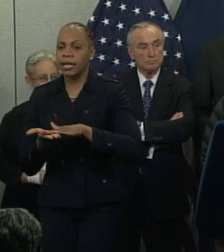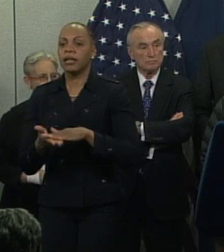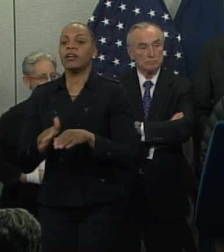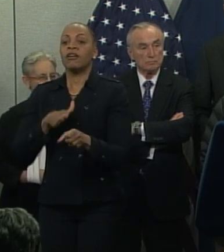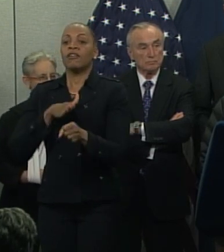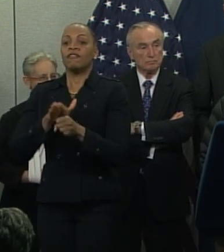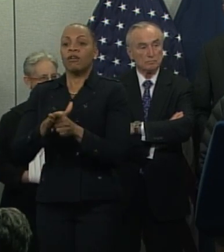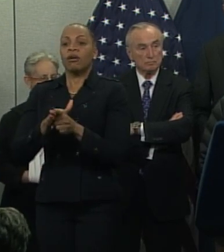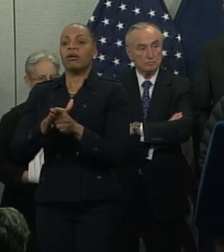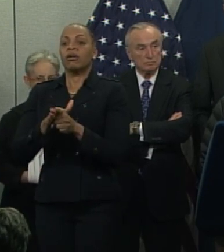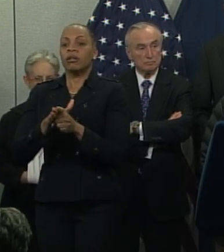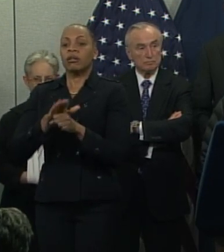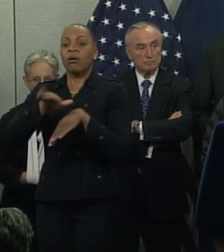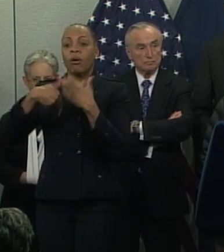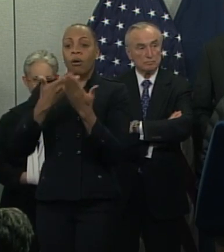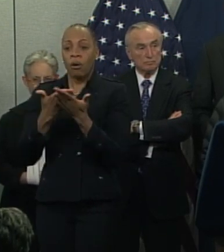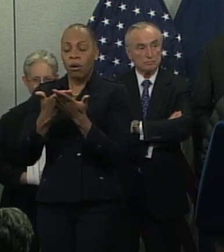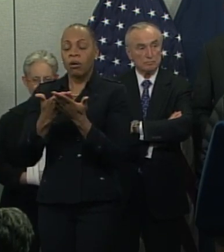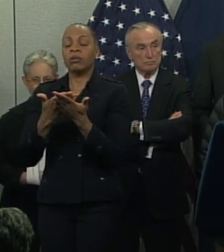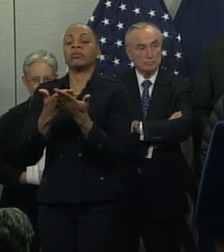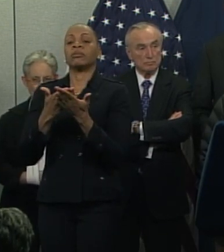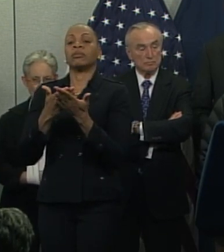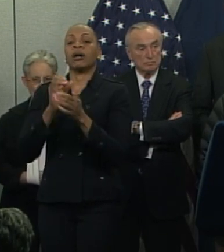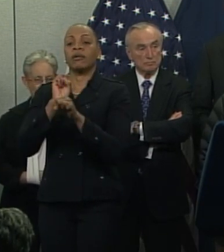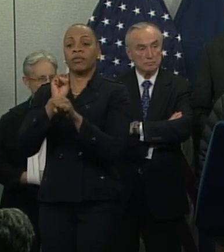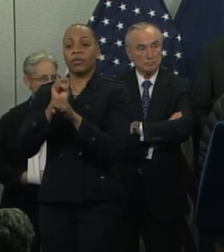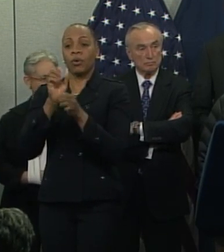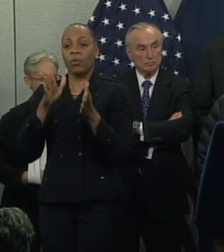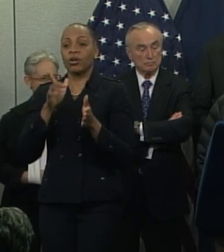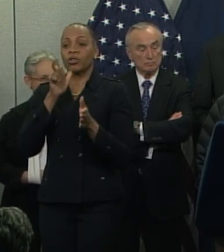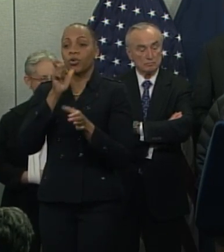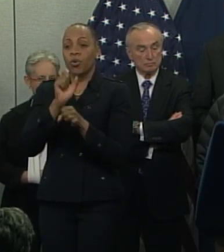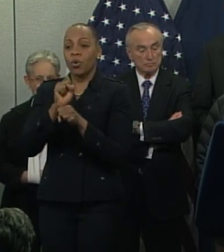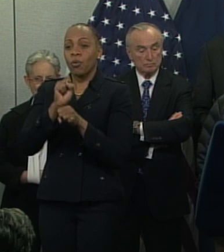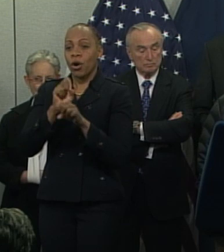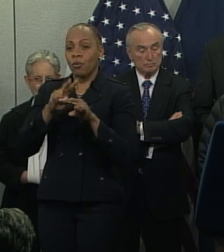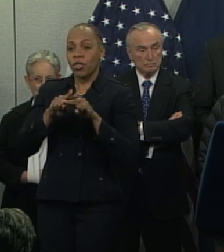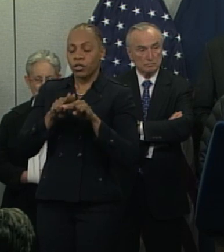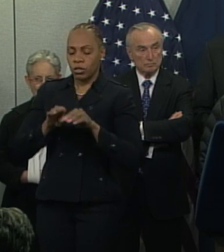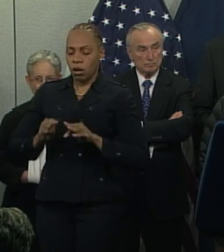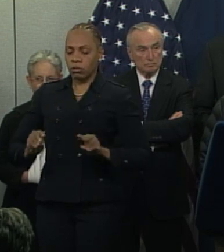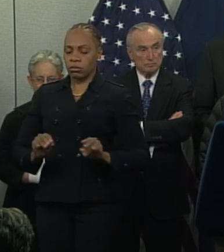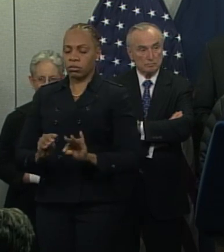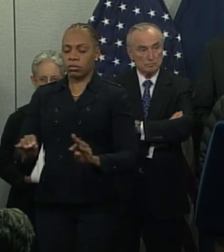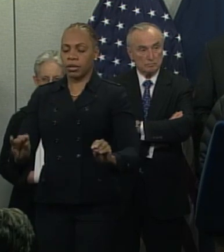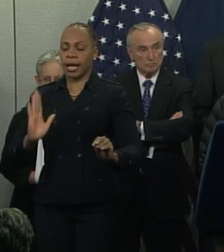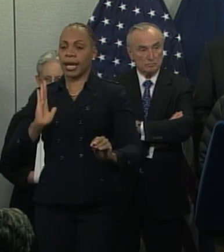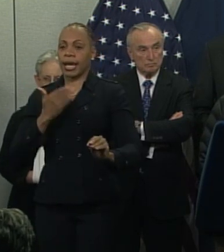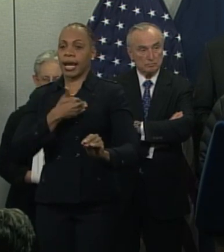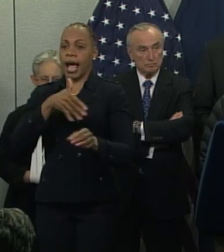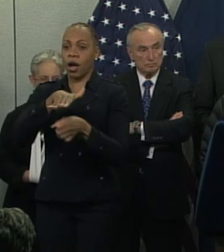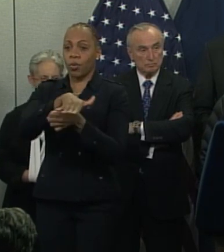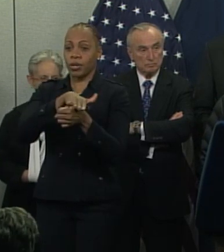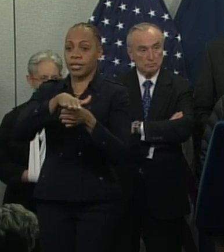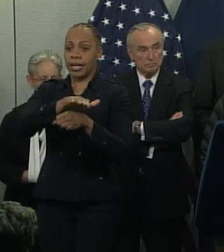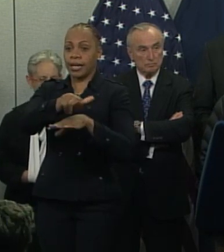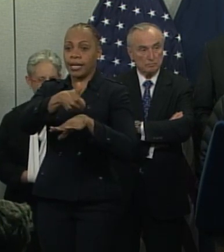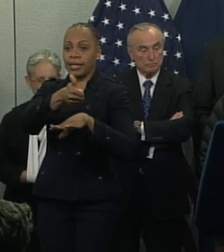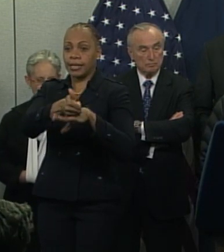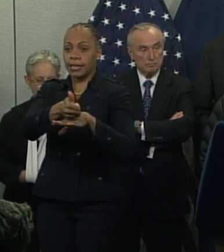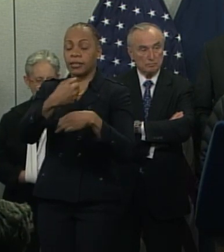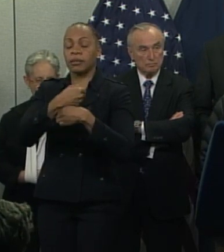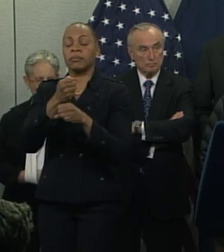complement of employees out there tonight that will work on salting and sanding our stations, ensuring that they